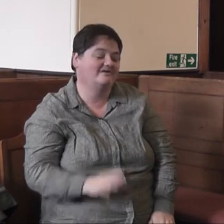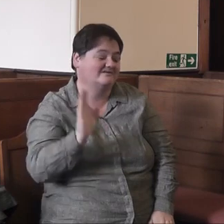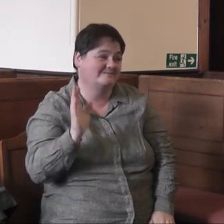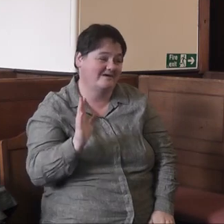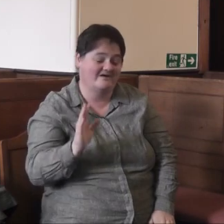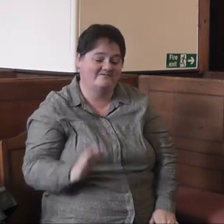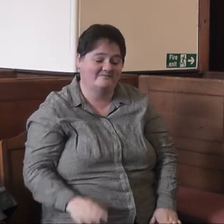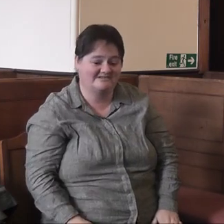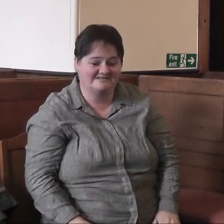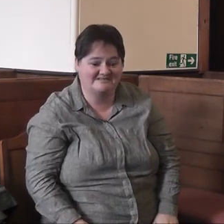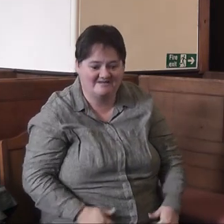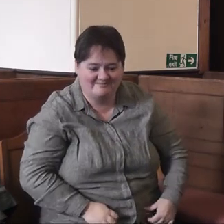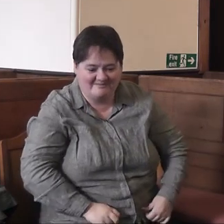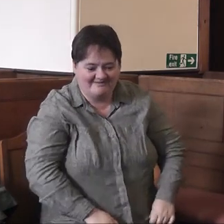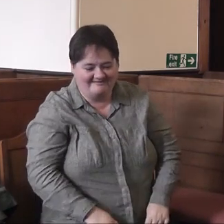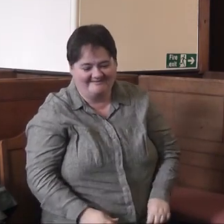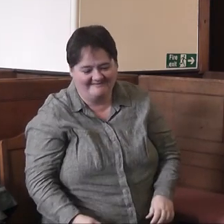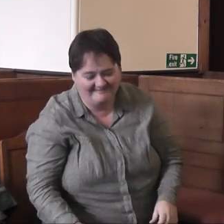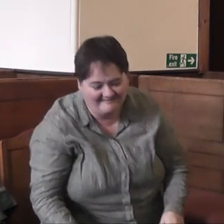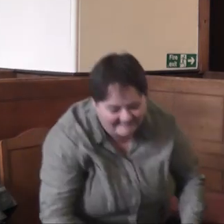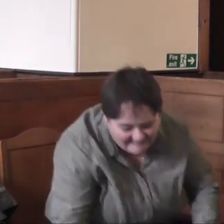Goes a bit high for me to sing.